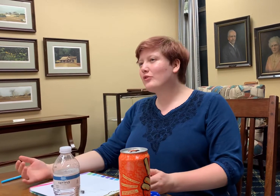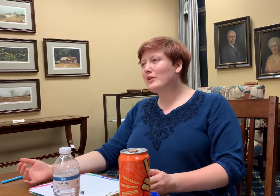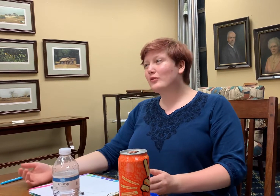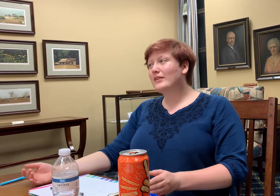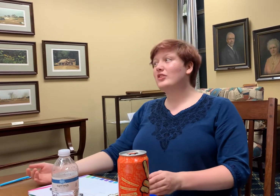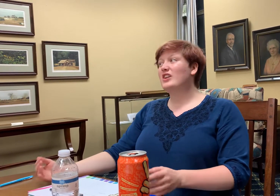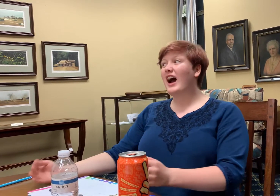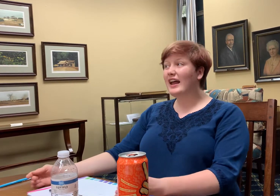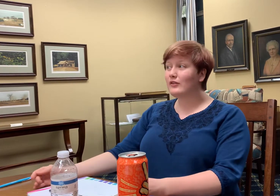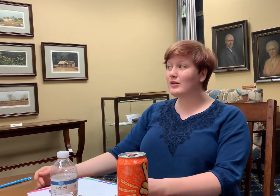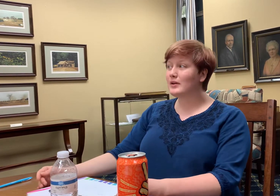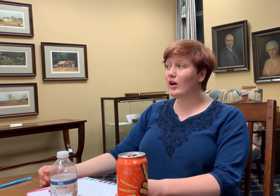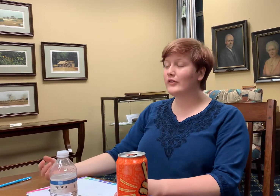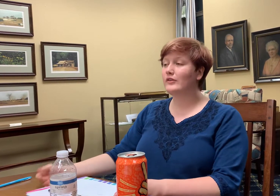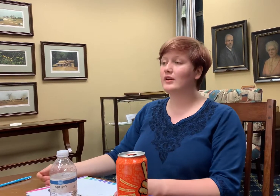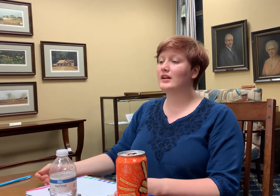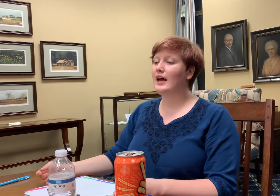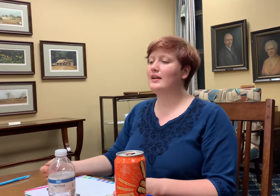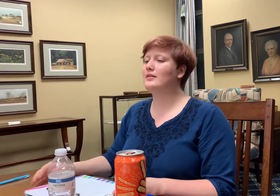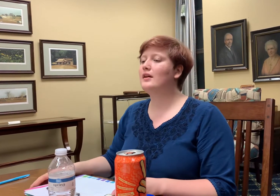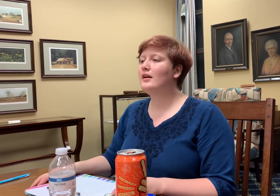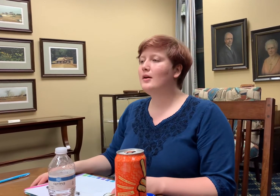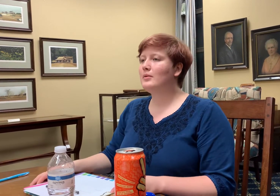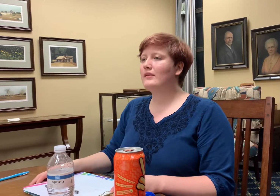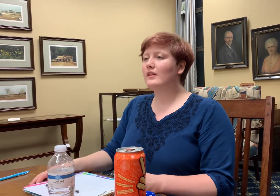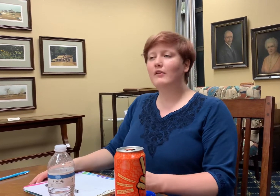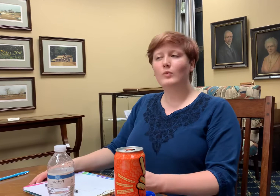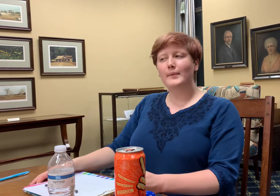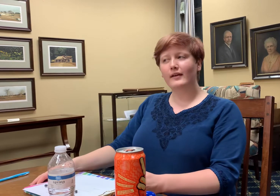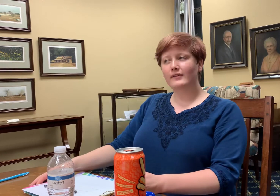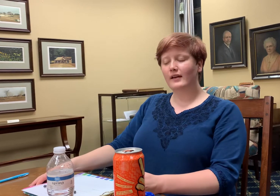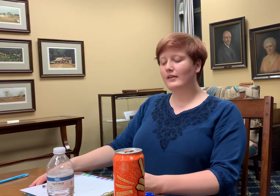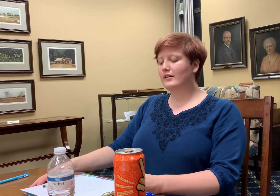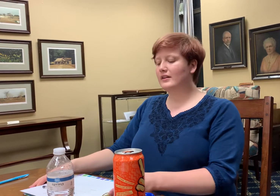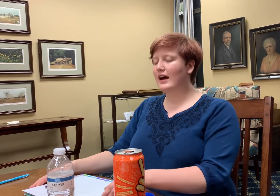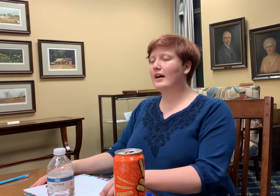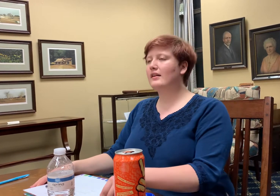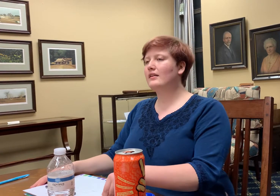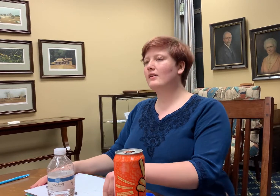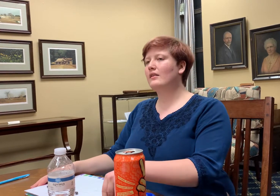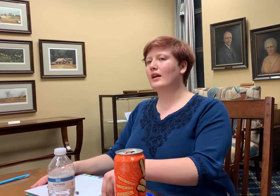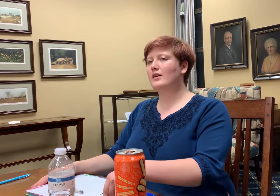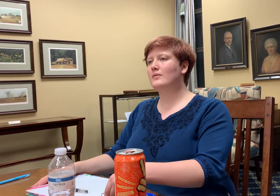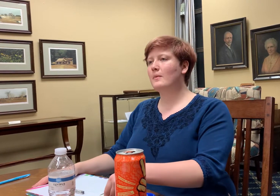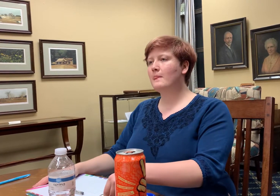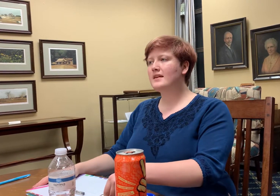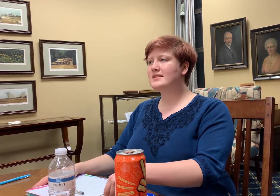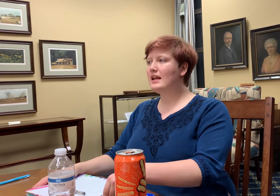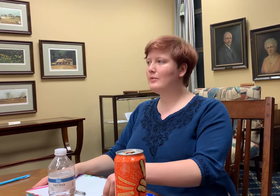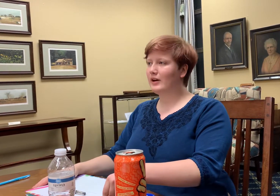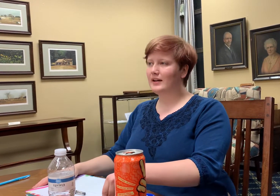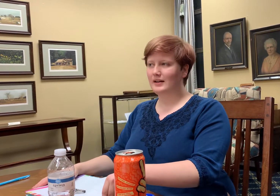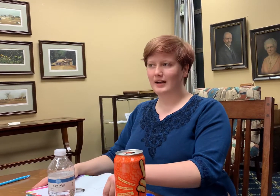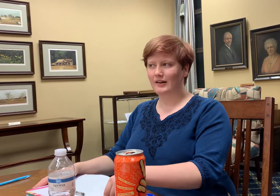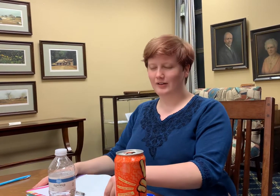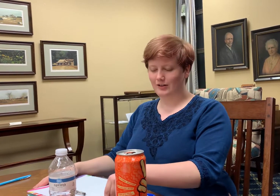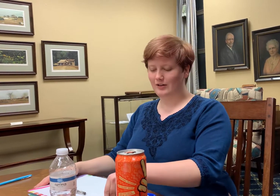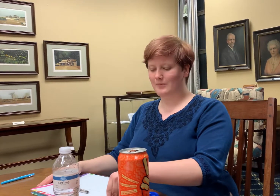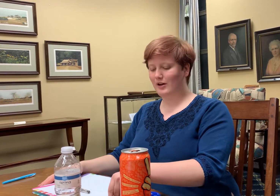for me to research. I highly recommend also looking at it because a lot of the websites that I looked at like celebrated Alexander Graham Bell for